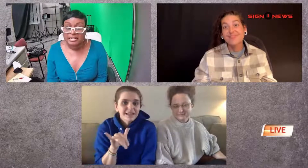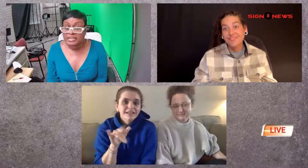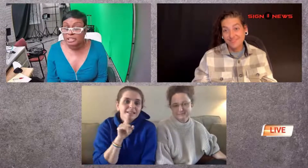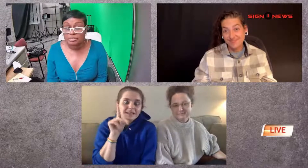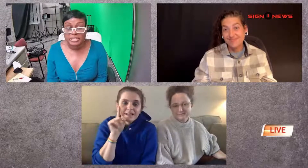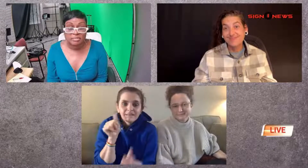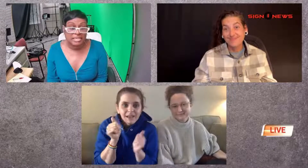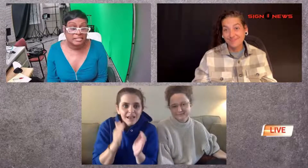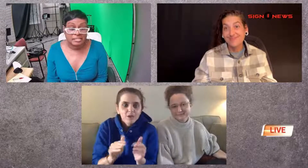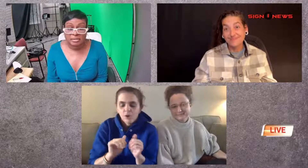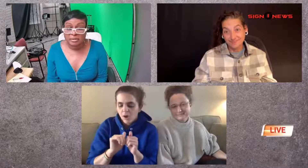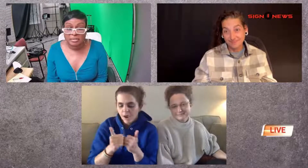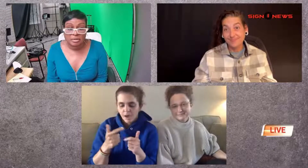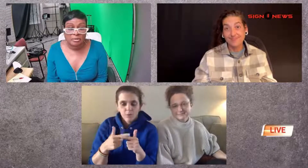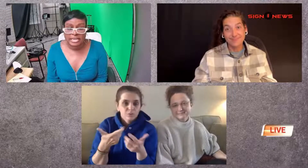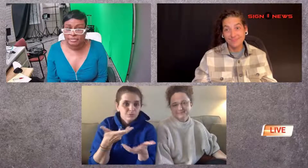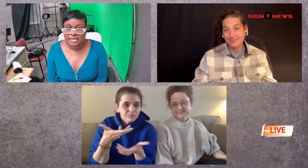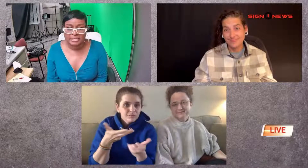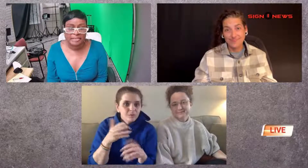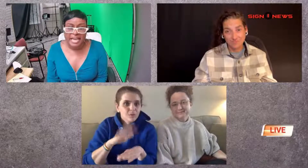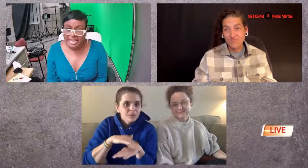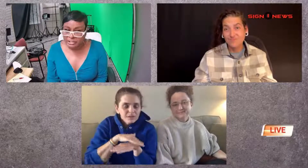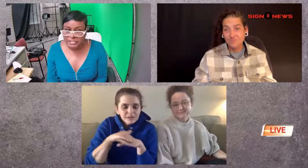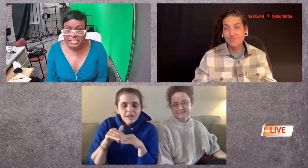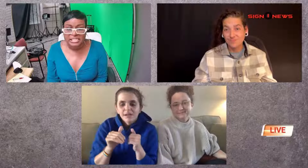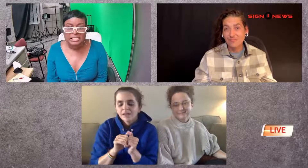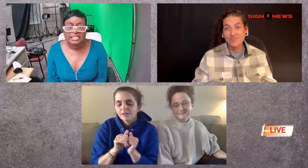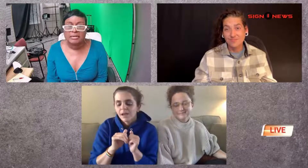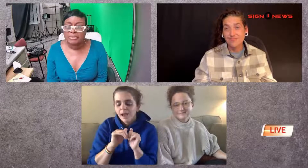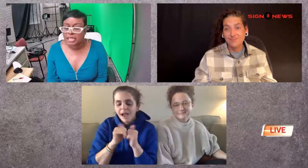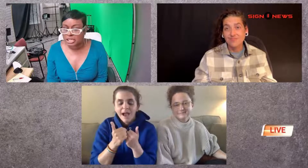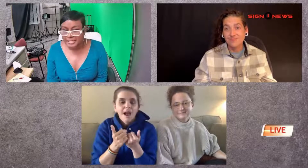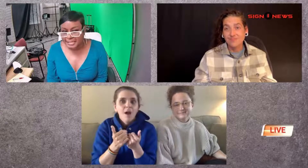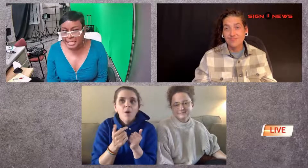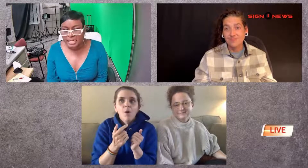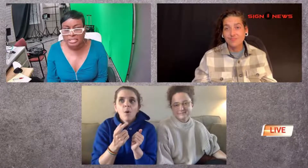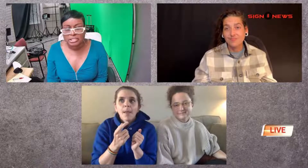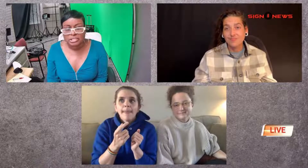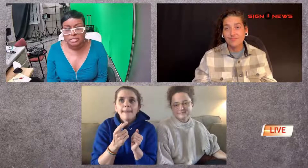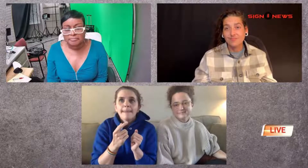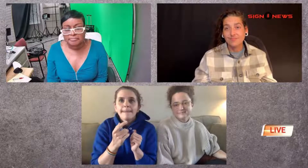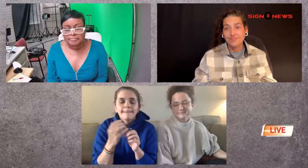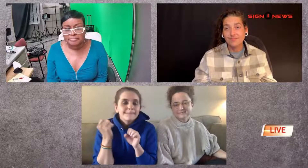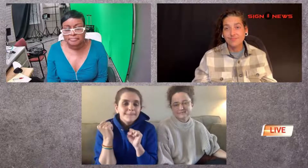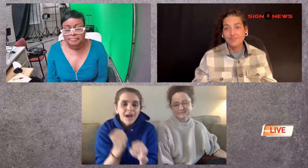And I even expressed my concern, you know, as being a deaf actress, being on stage.